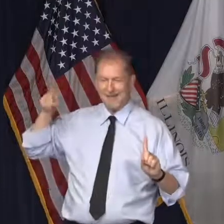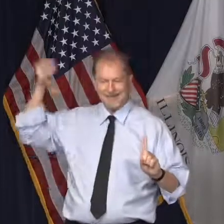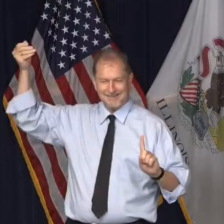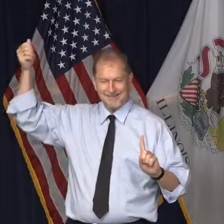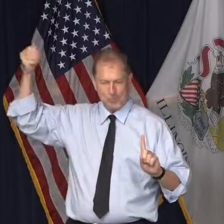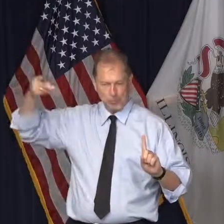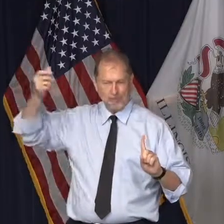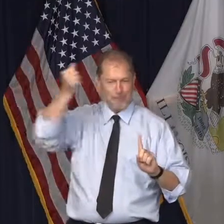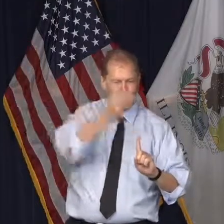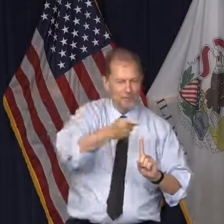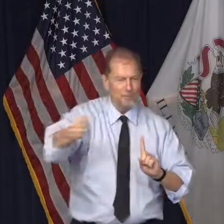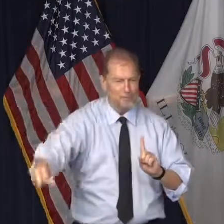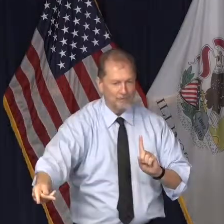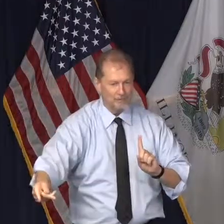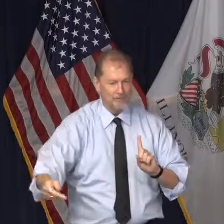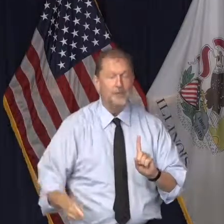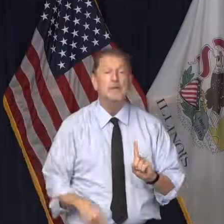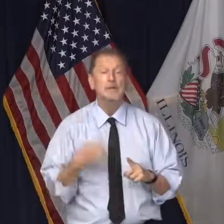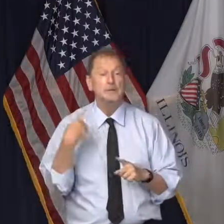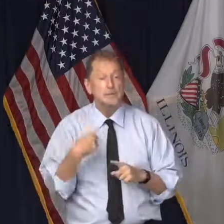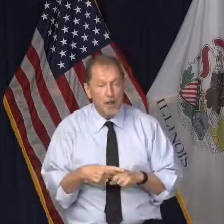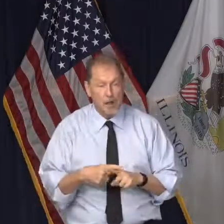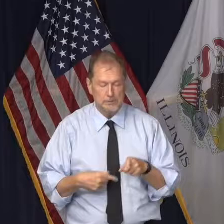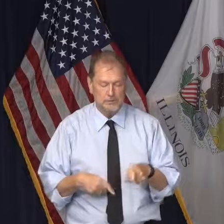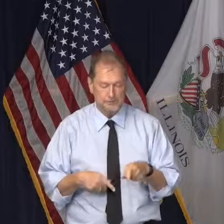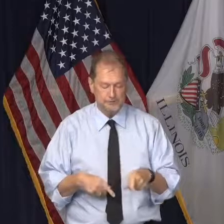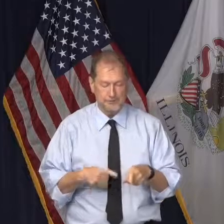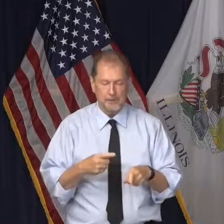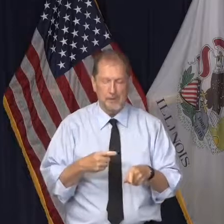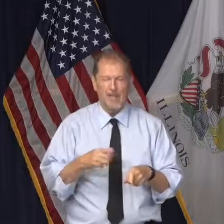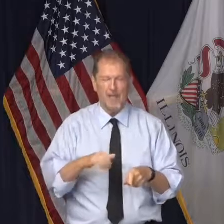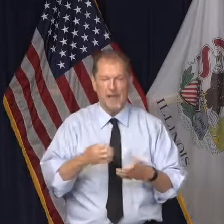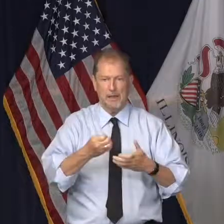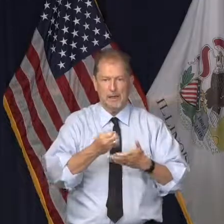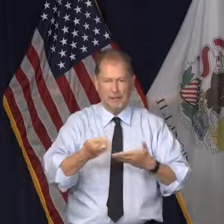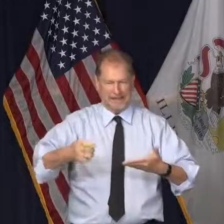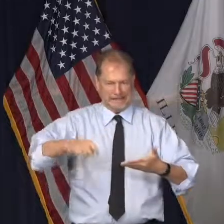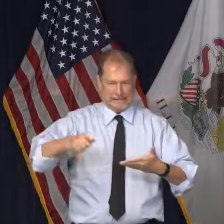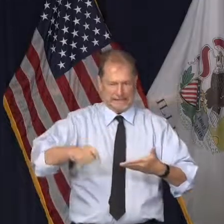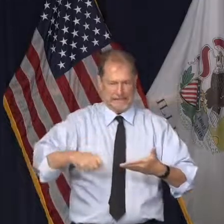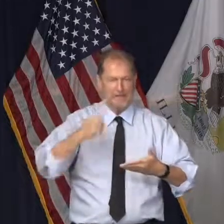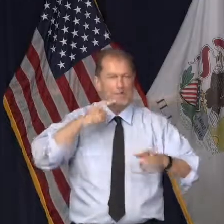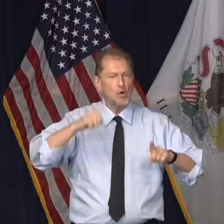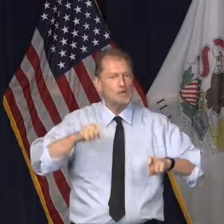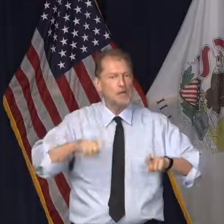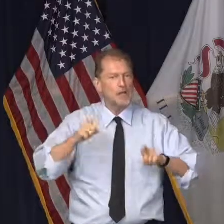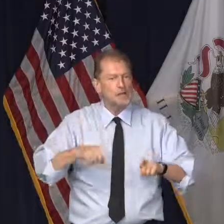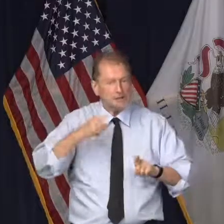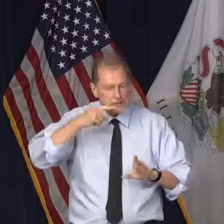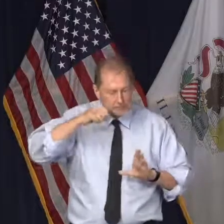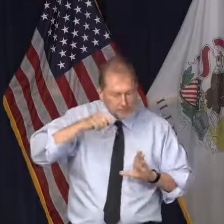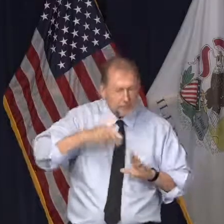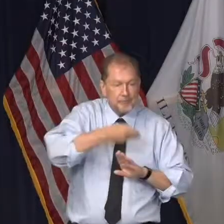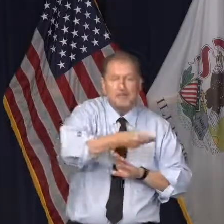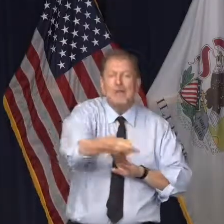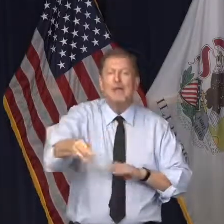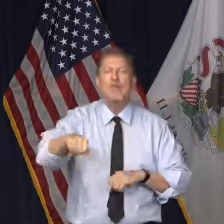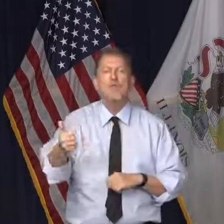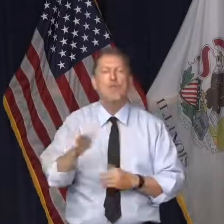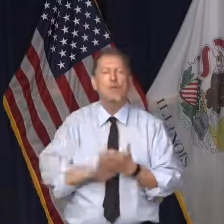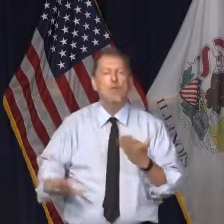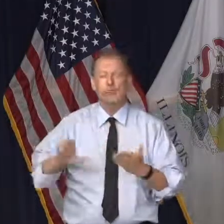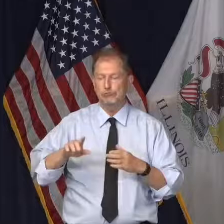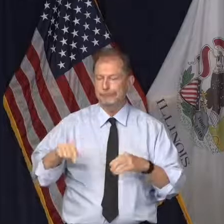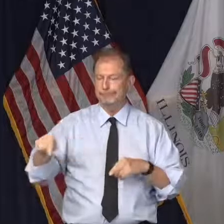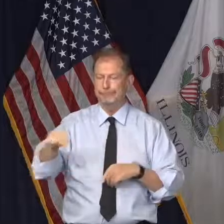ramp up the amount of equipment that's available for all the other campuses that are across the state of